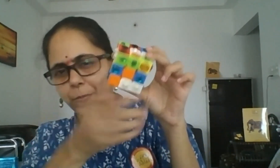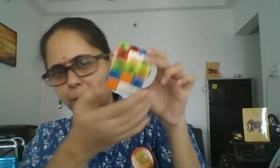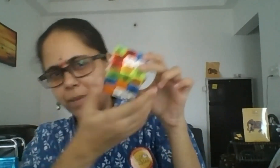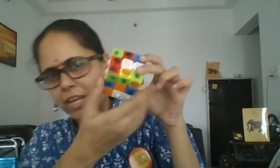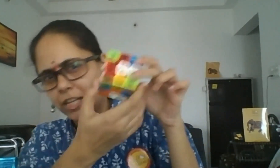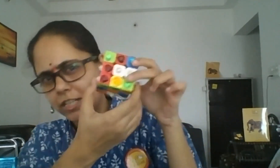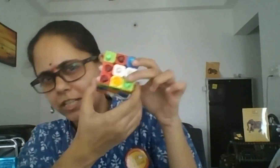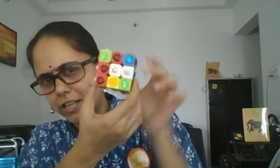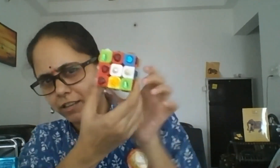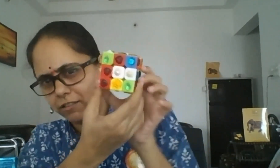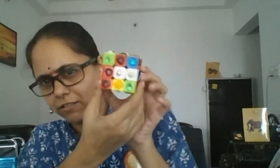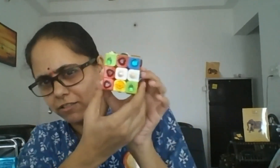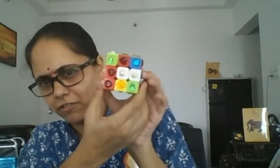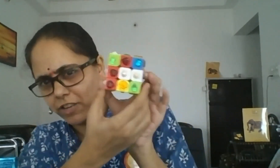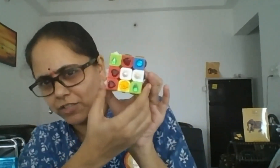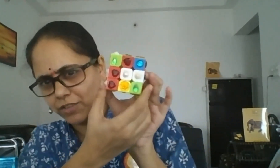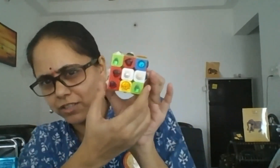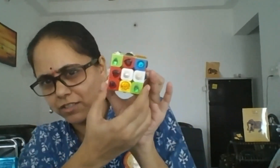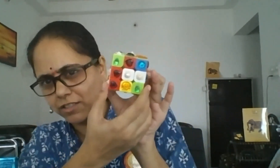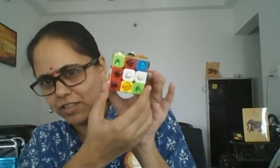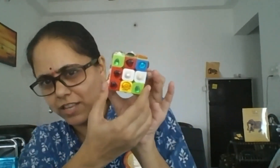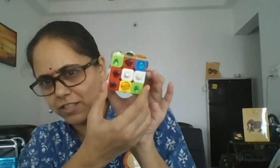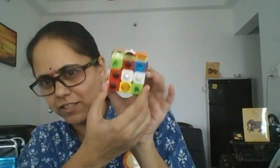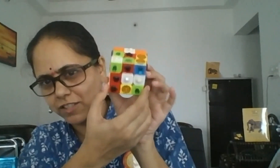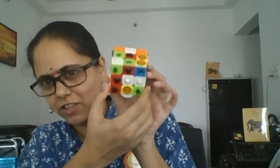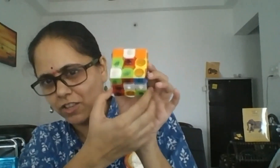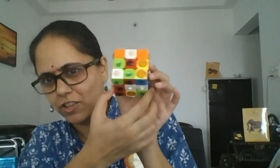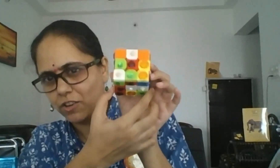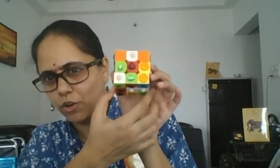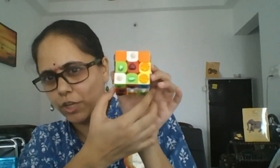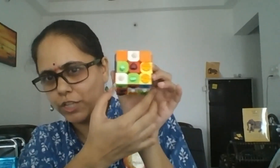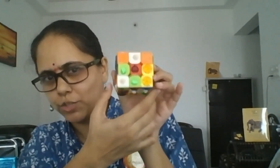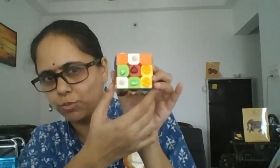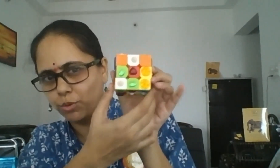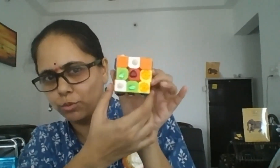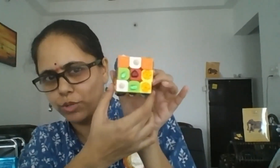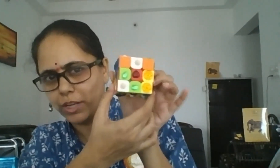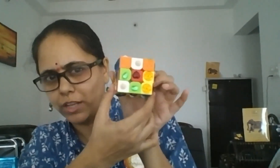Many colors are there. Fast, fast. Yes. Orange, blue, green,